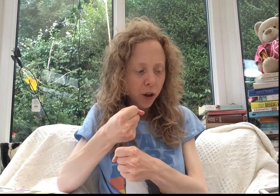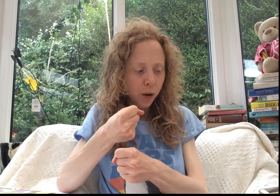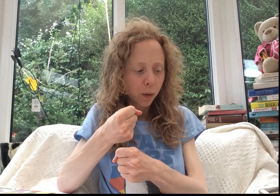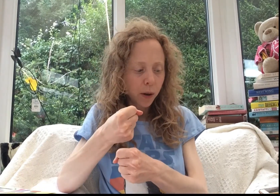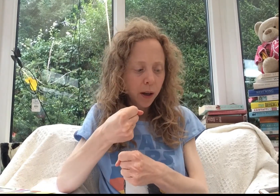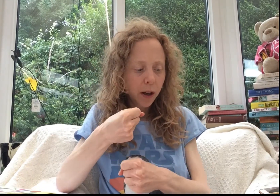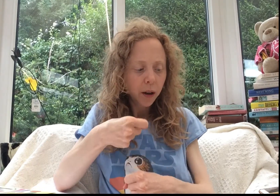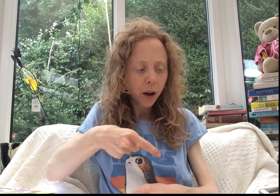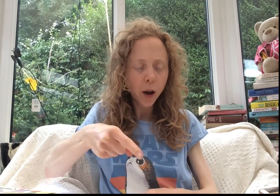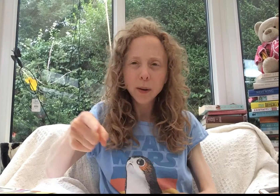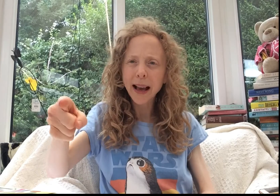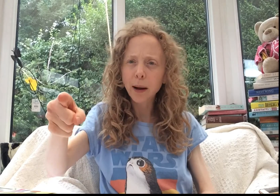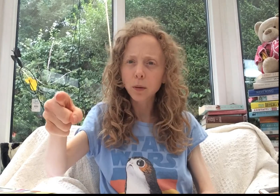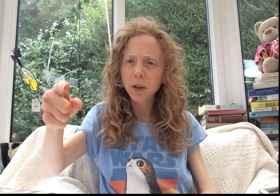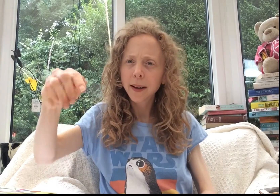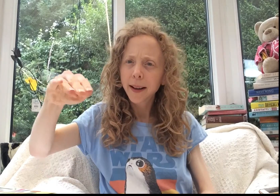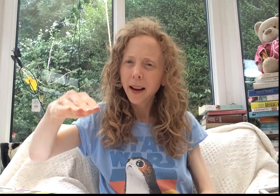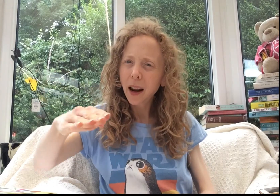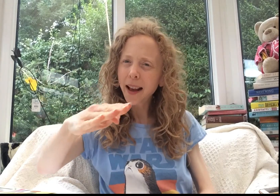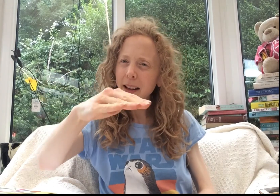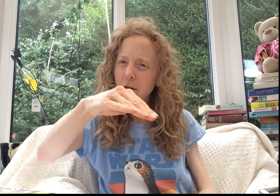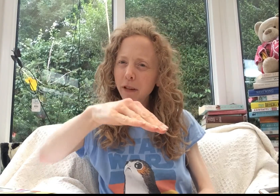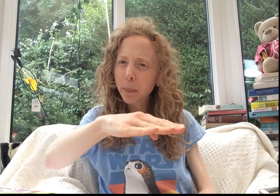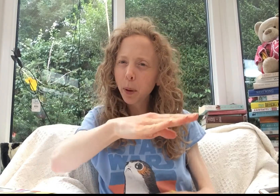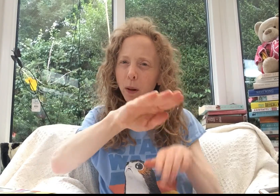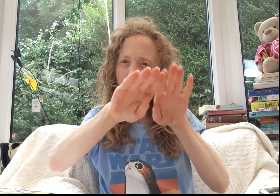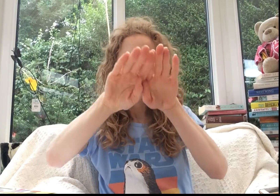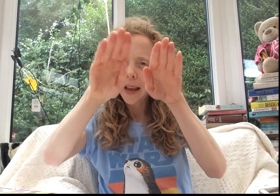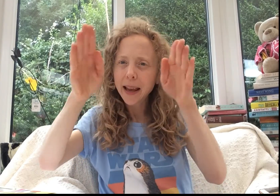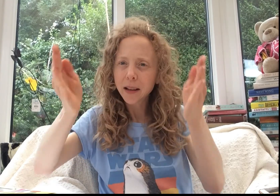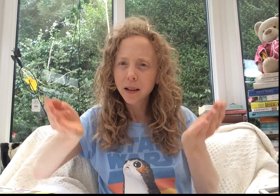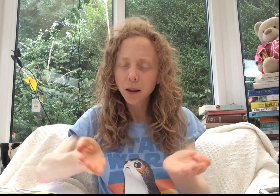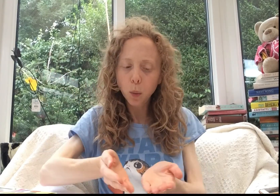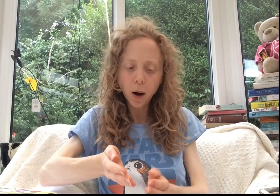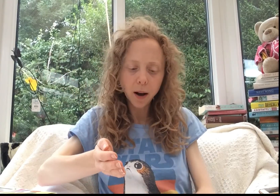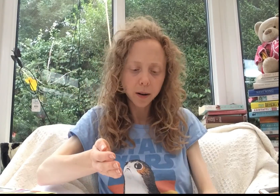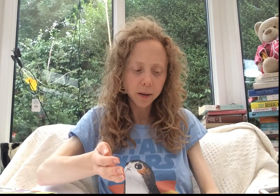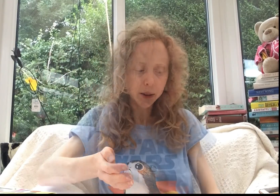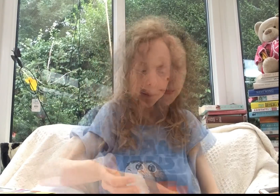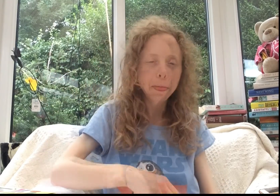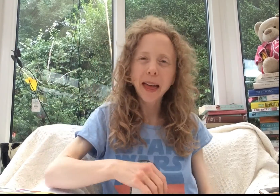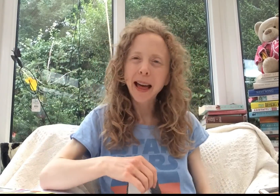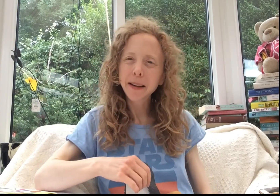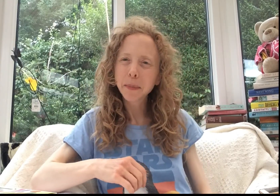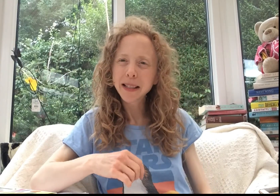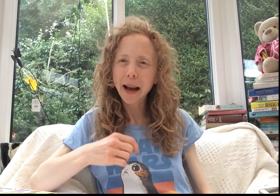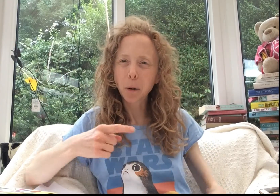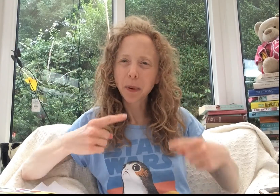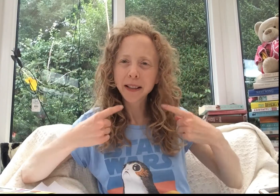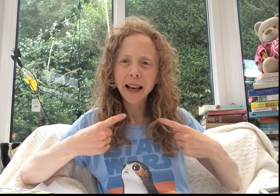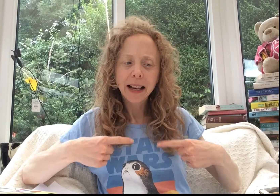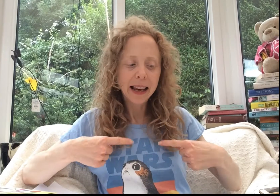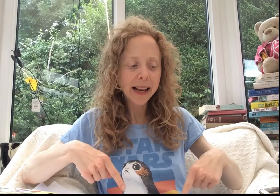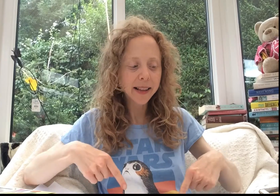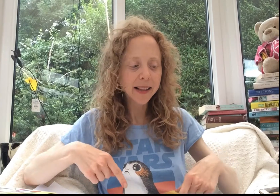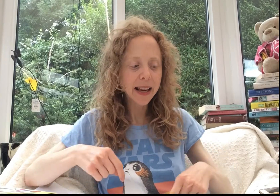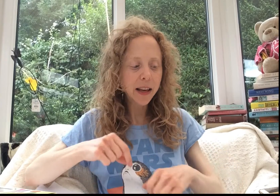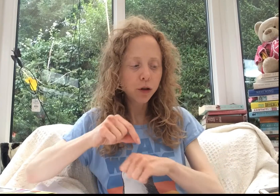do goes out like a ripple into the world. Then Miss Albert let us each